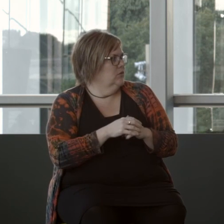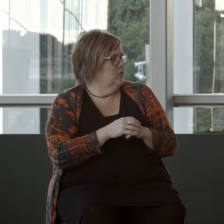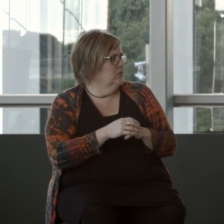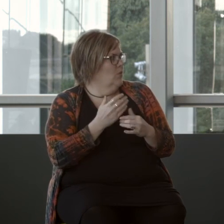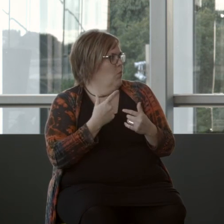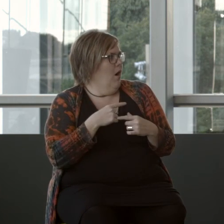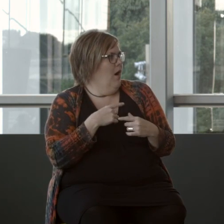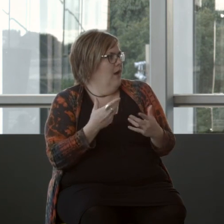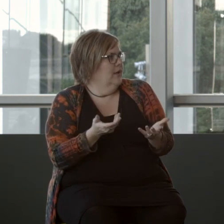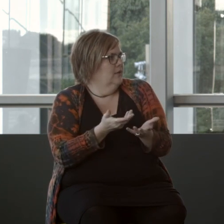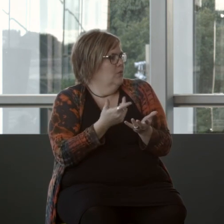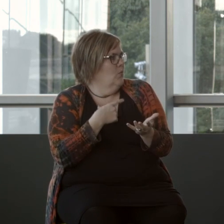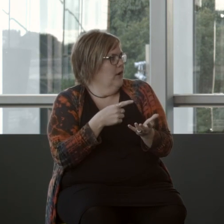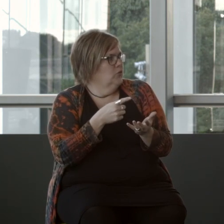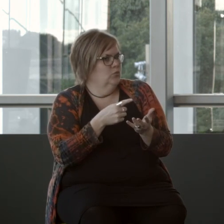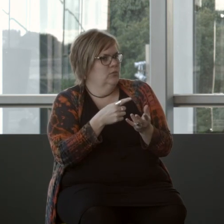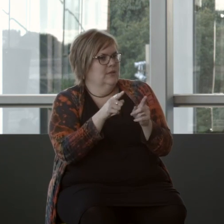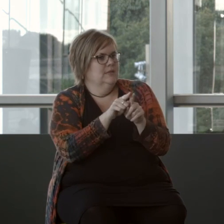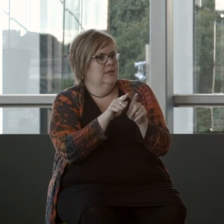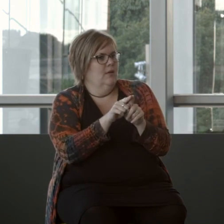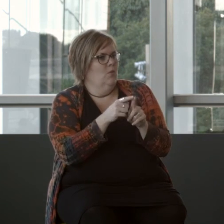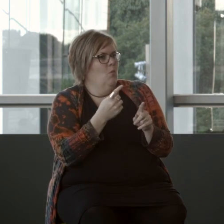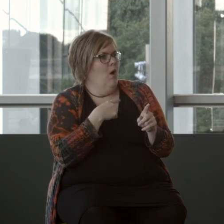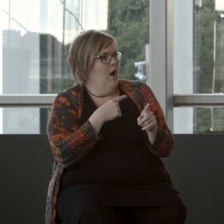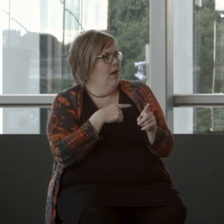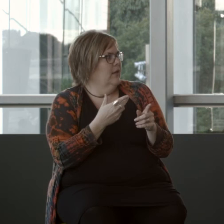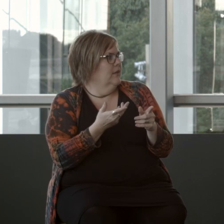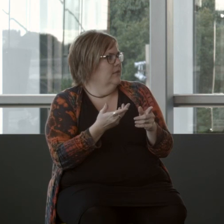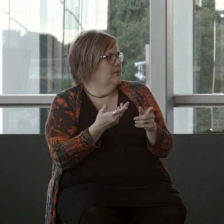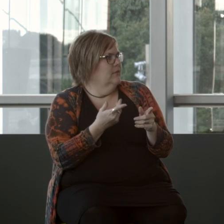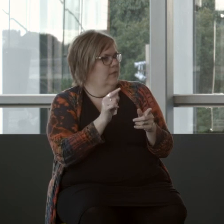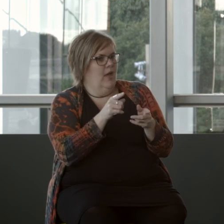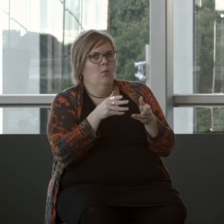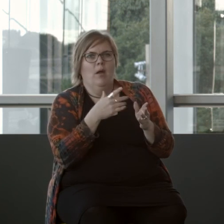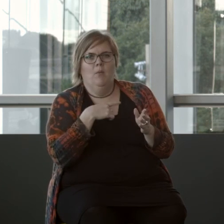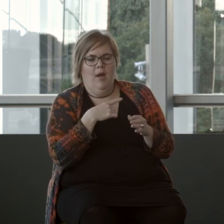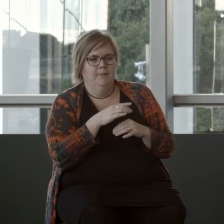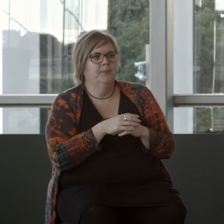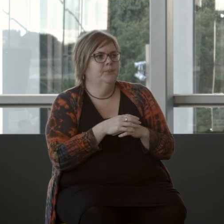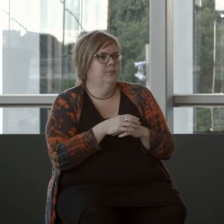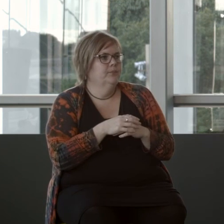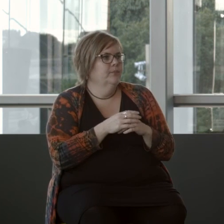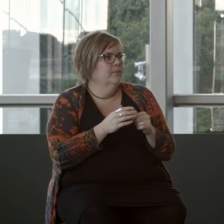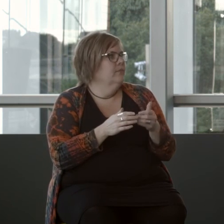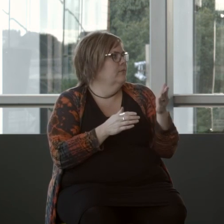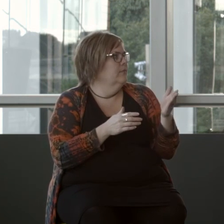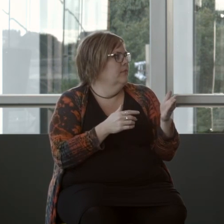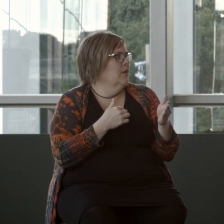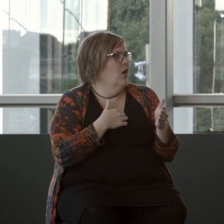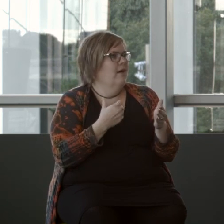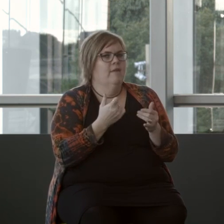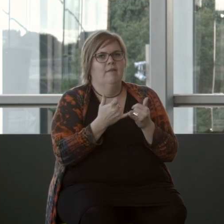Yeah. Why do you replicate the same type of why do you? Yeah, sure. I come from a really traditional